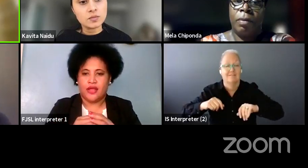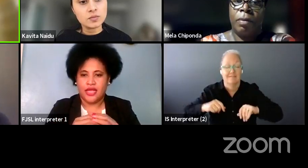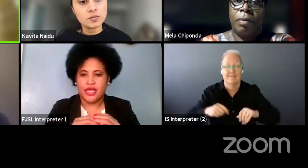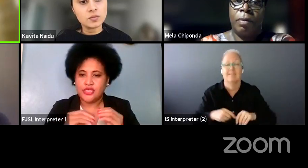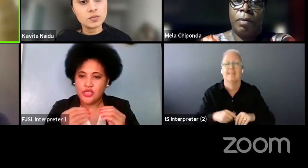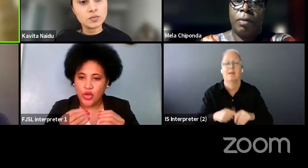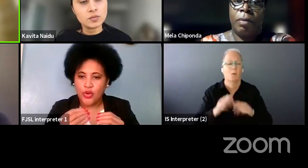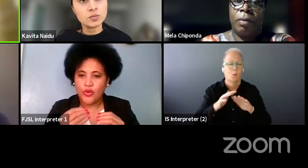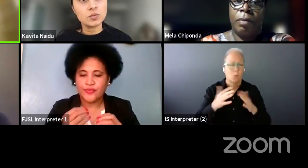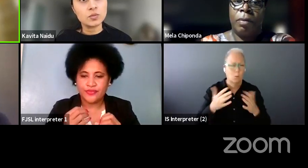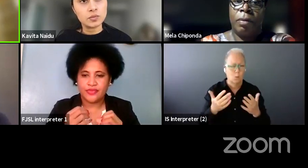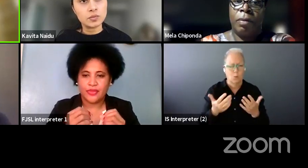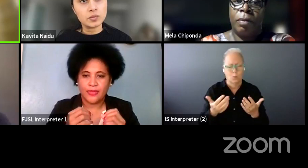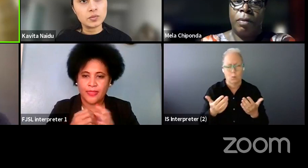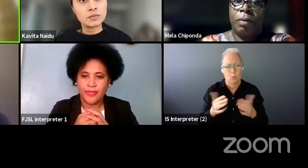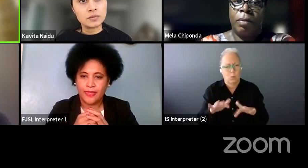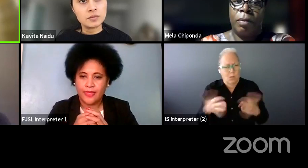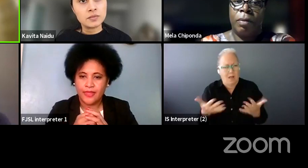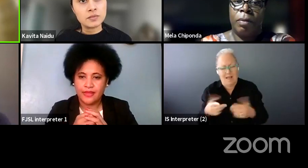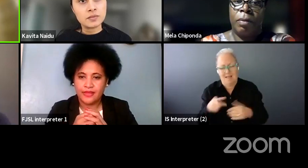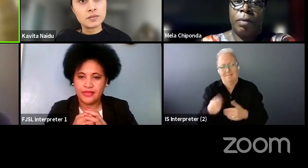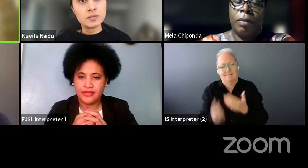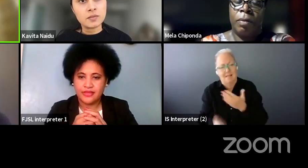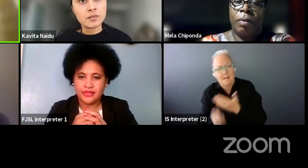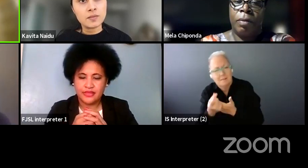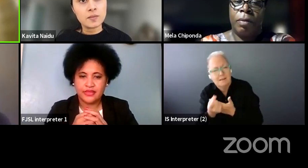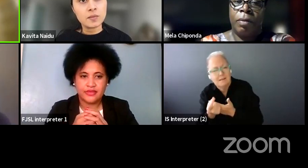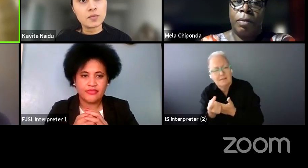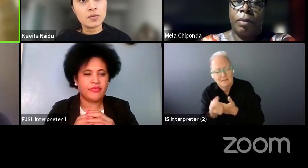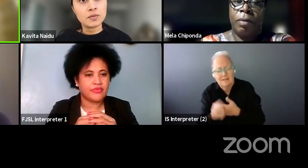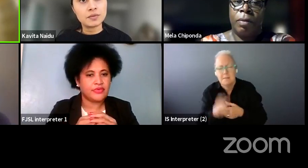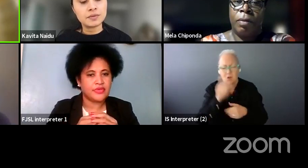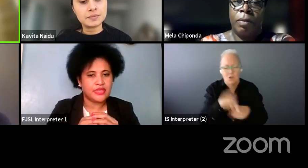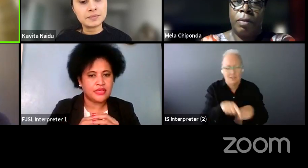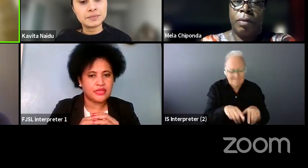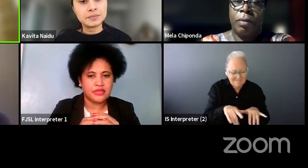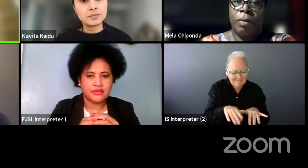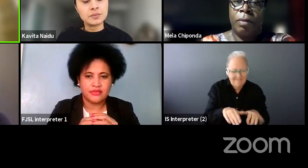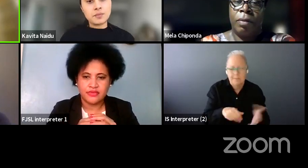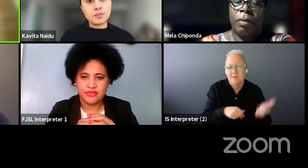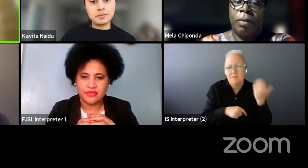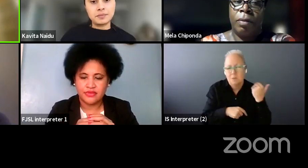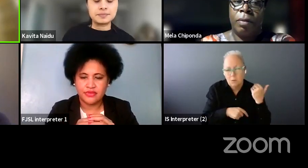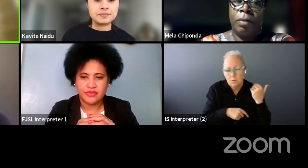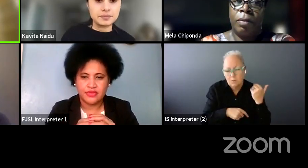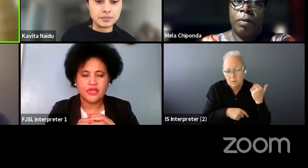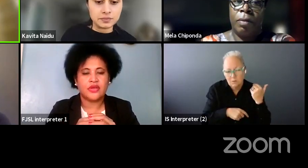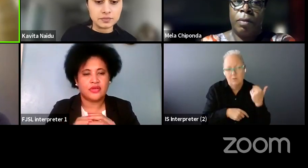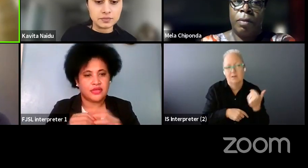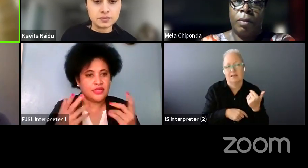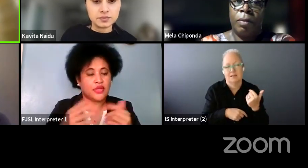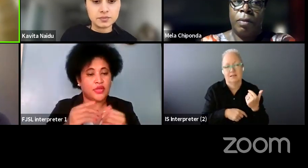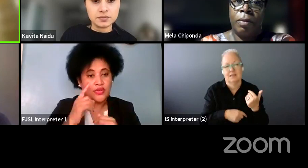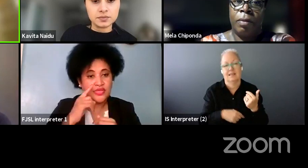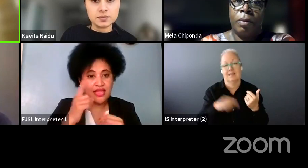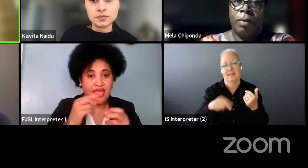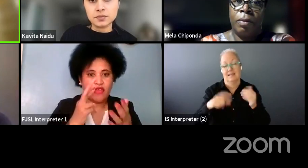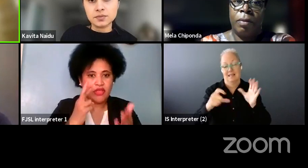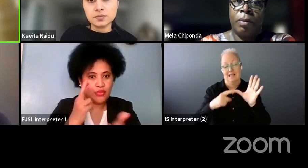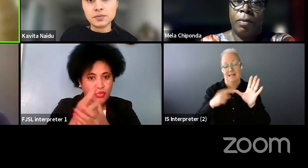and the drivers, which, as someone has said in the chat, where capitalism is the real pandemic.